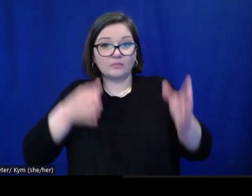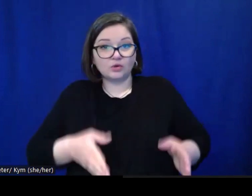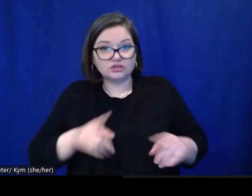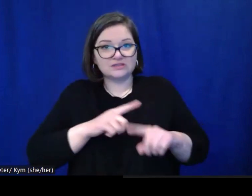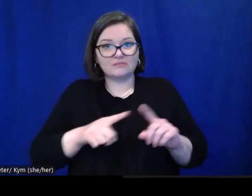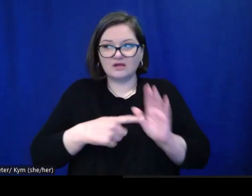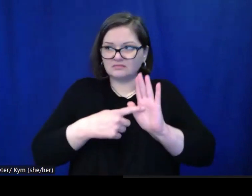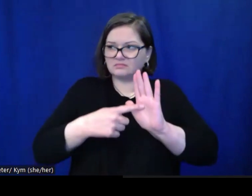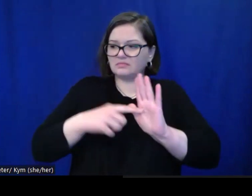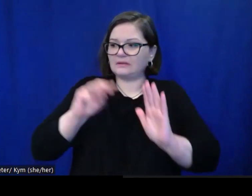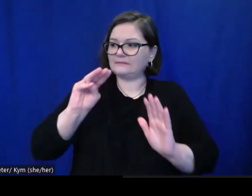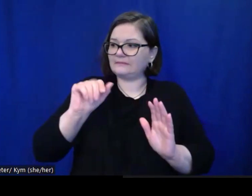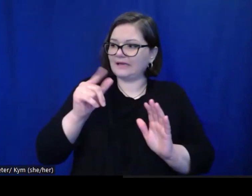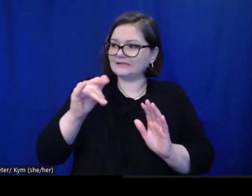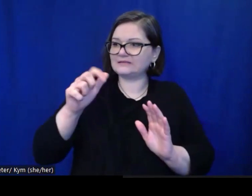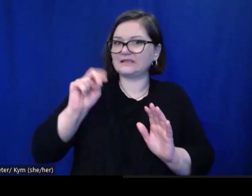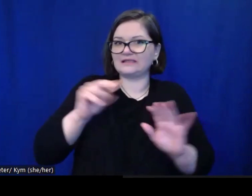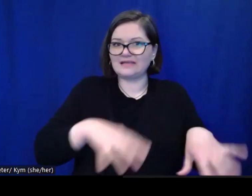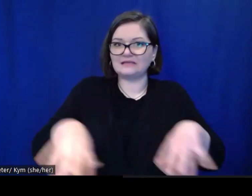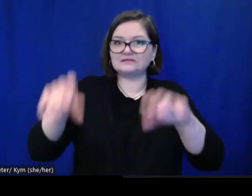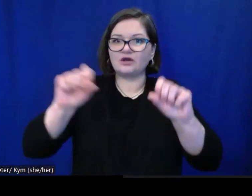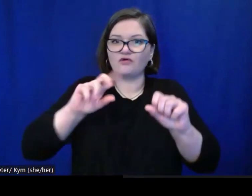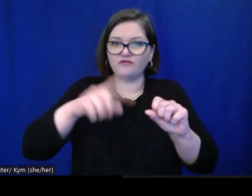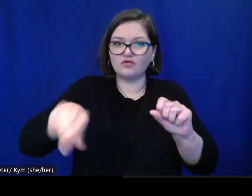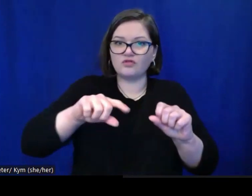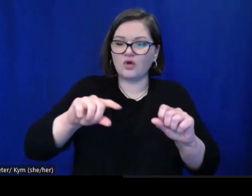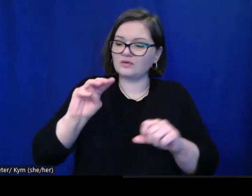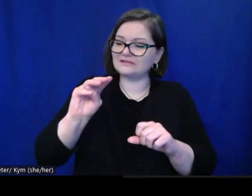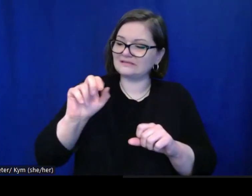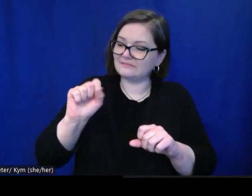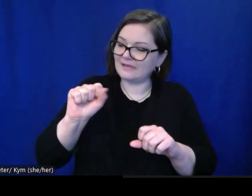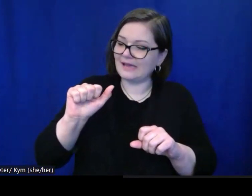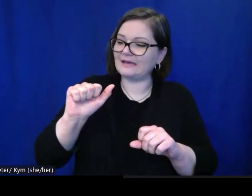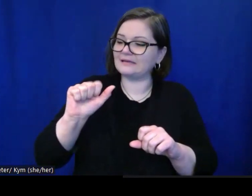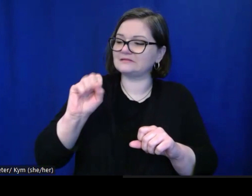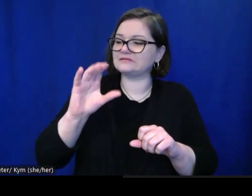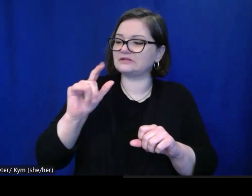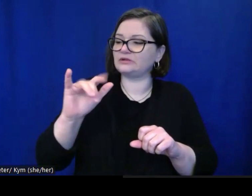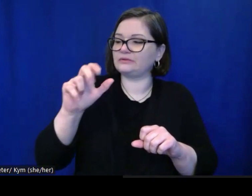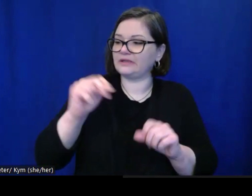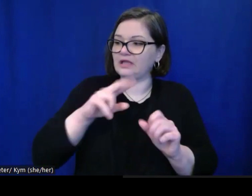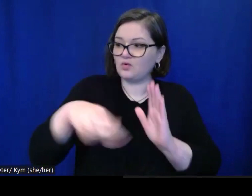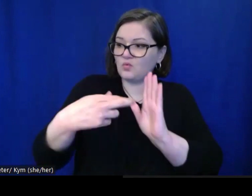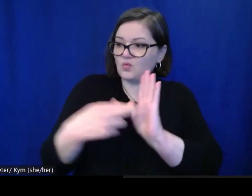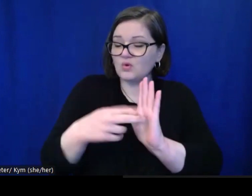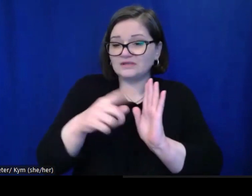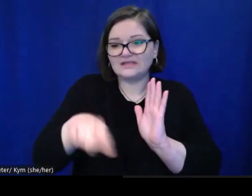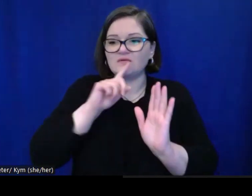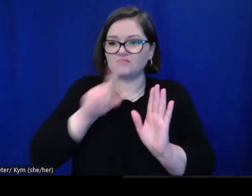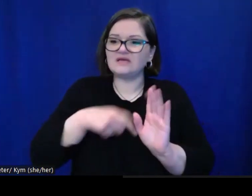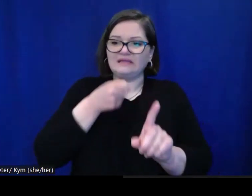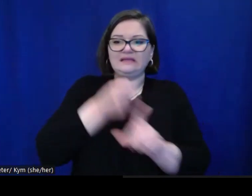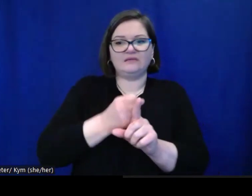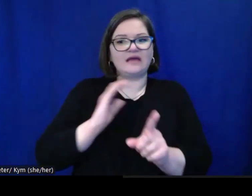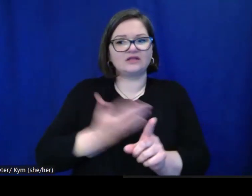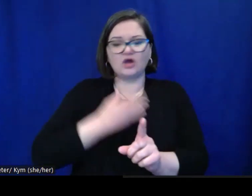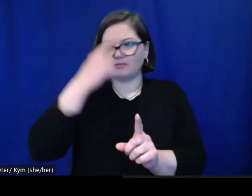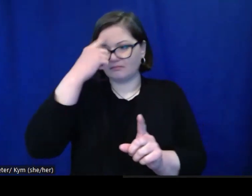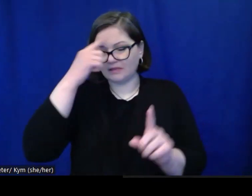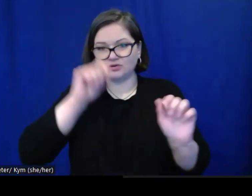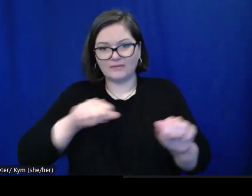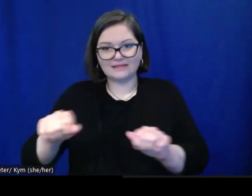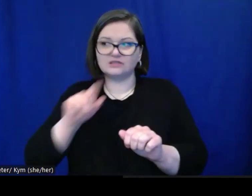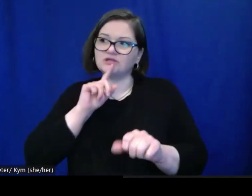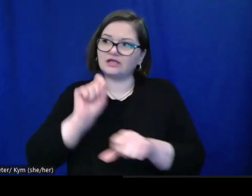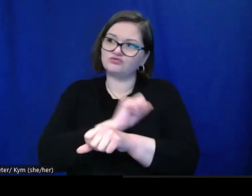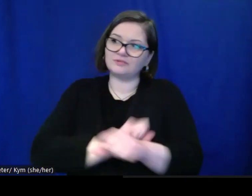should take on masculine roles. And these things have such an effect on our mental capacity to really show up